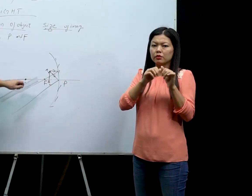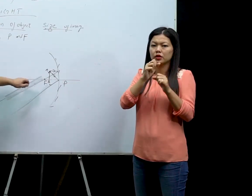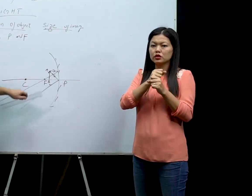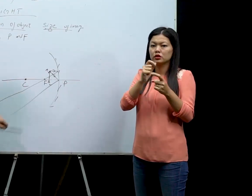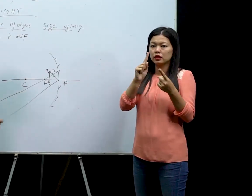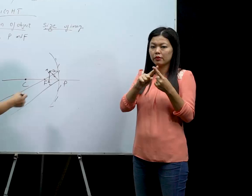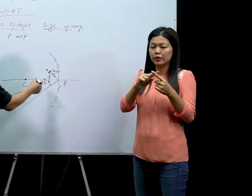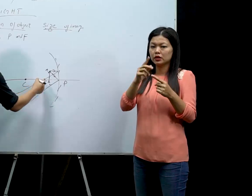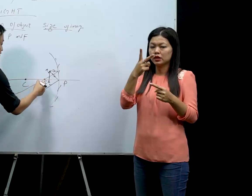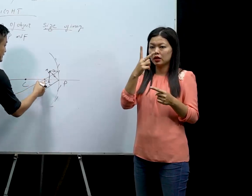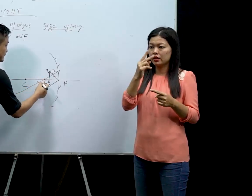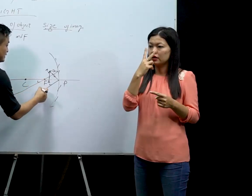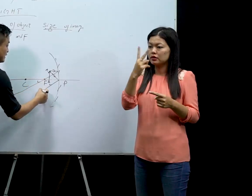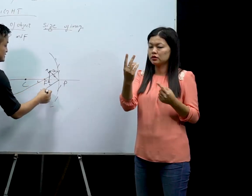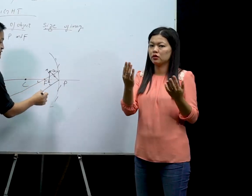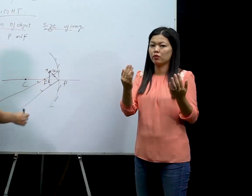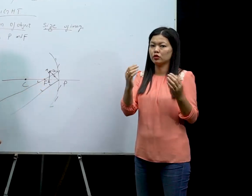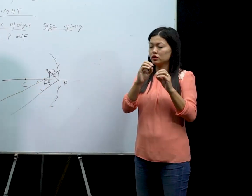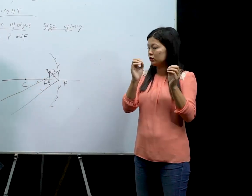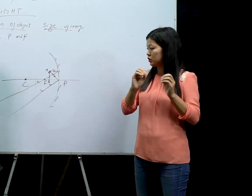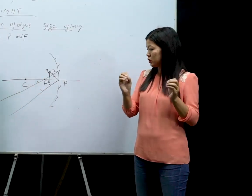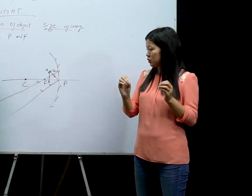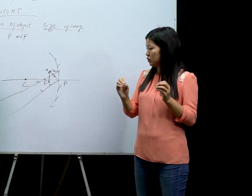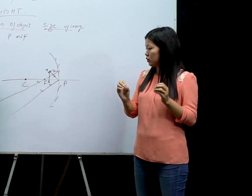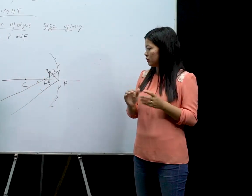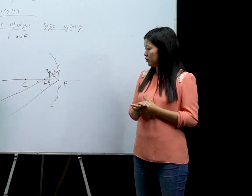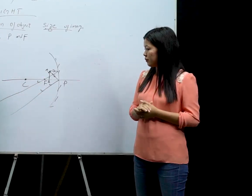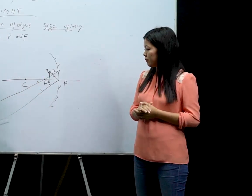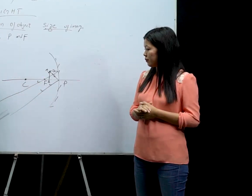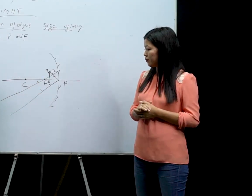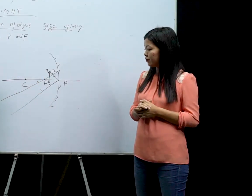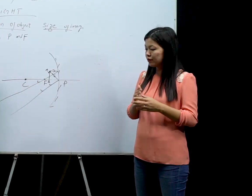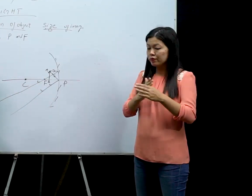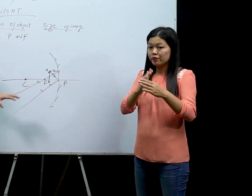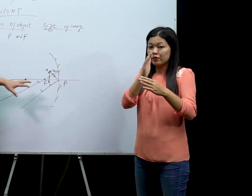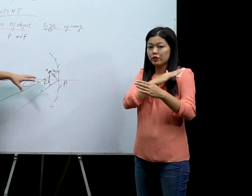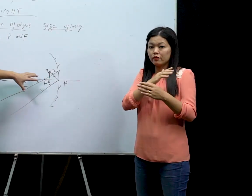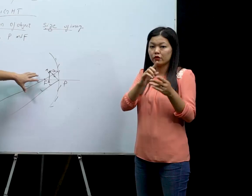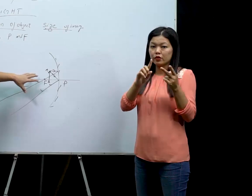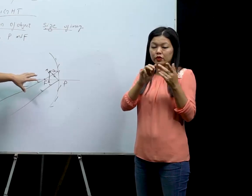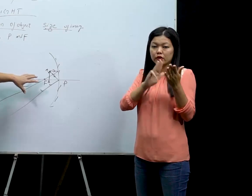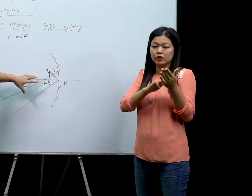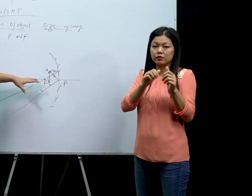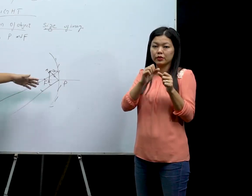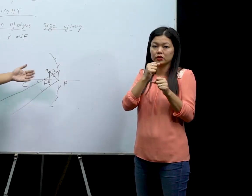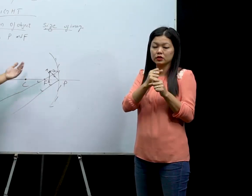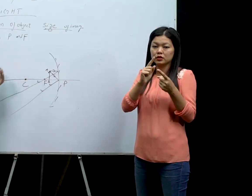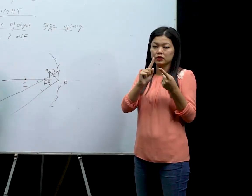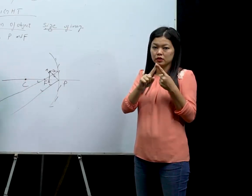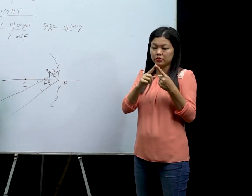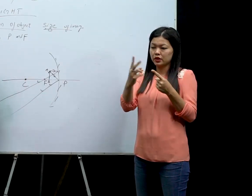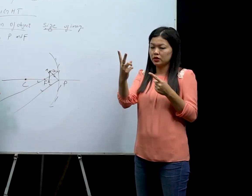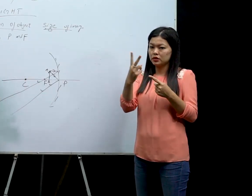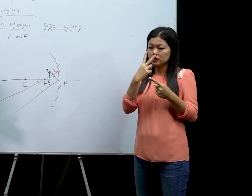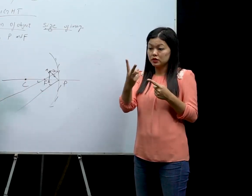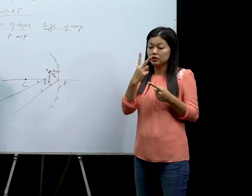We will not be able to get the image here, my dear students. So now we are not going to get an image in the